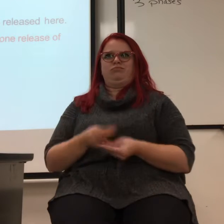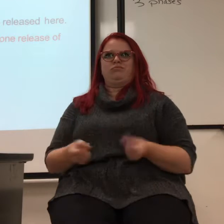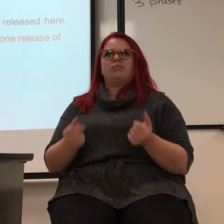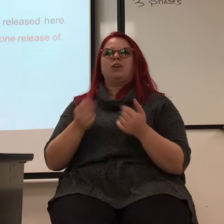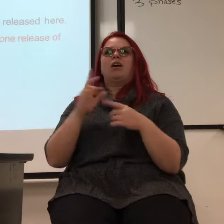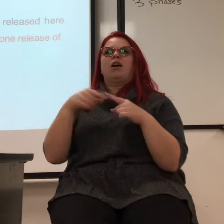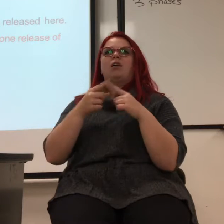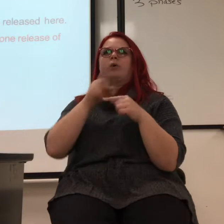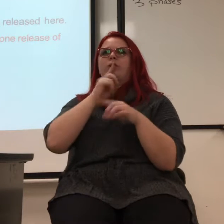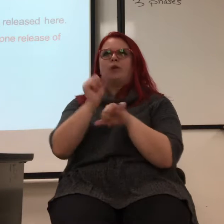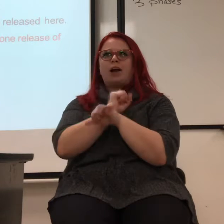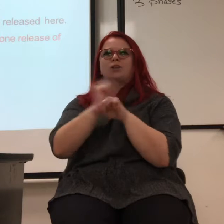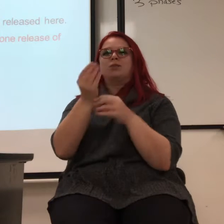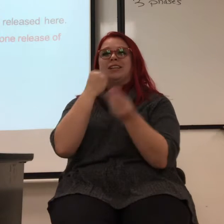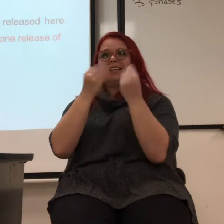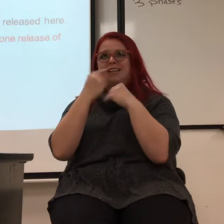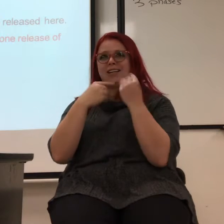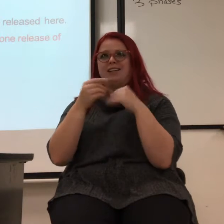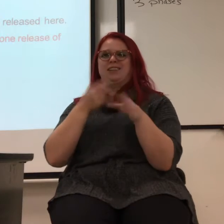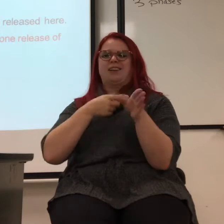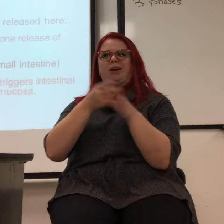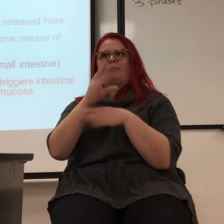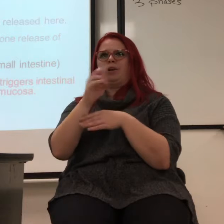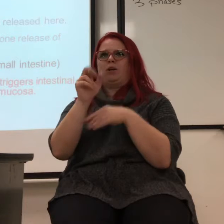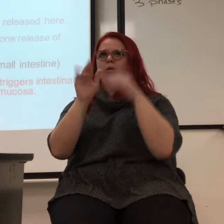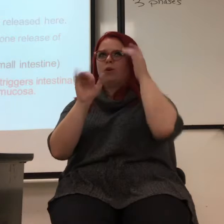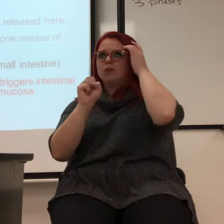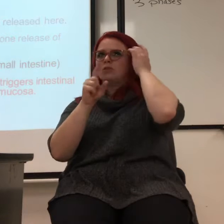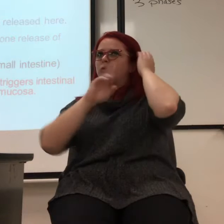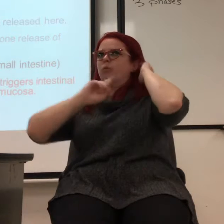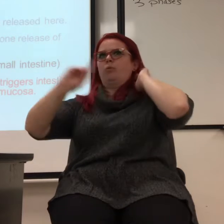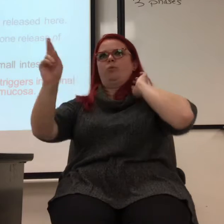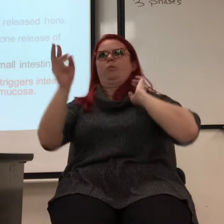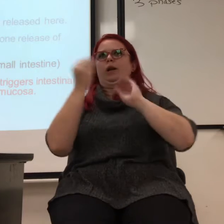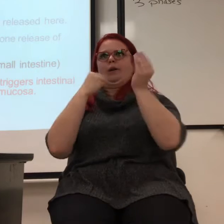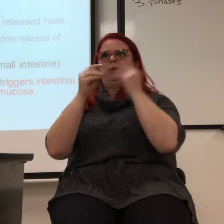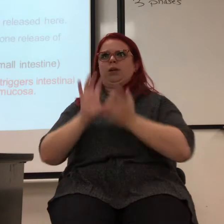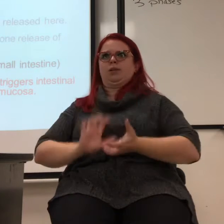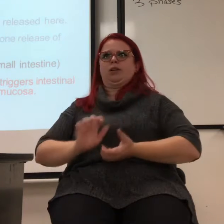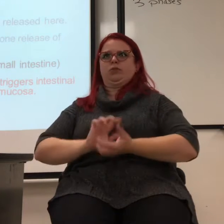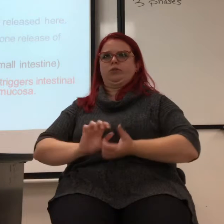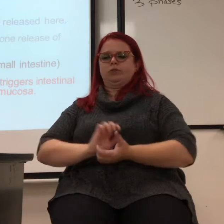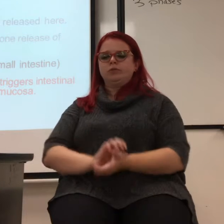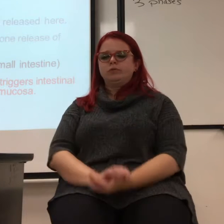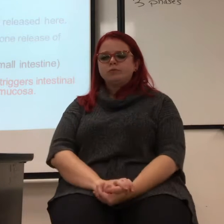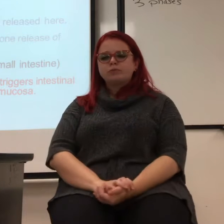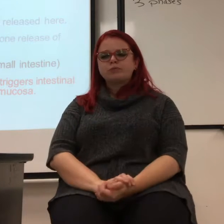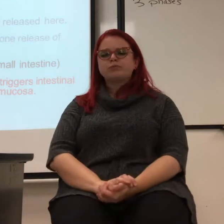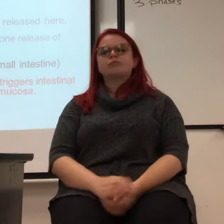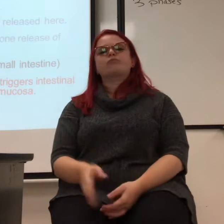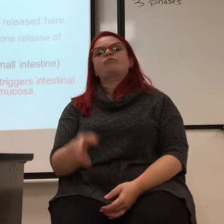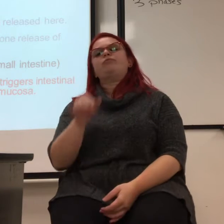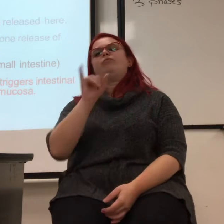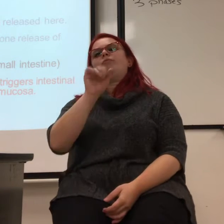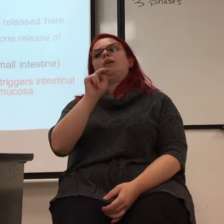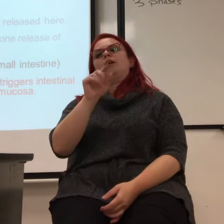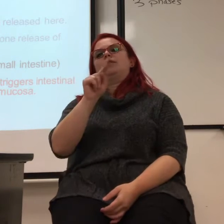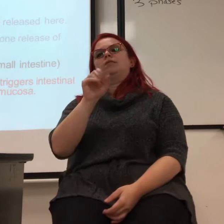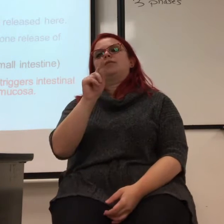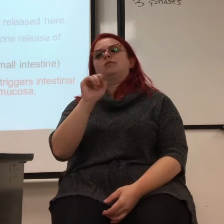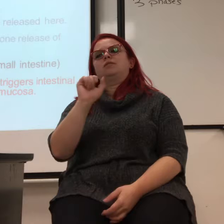comes, you're well ready to receive it. The intestinal phase, that's